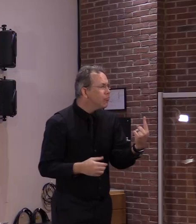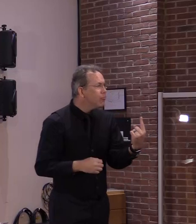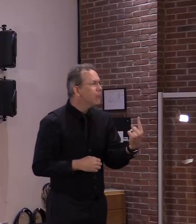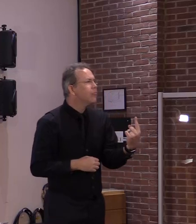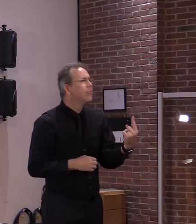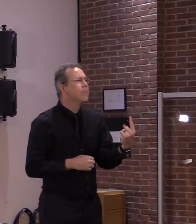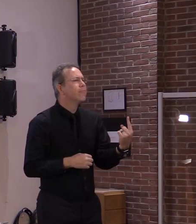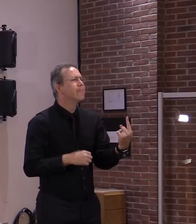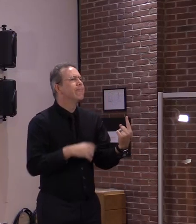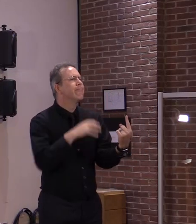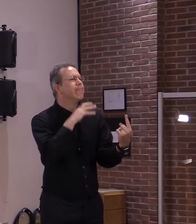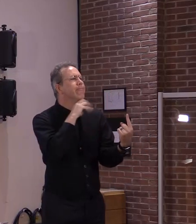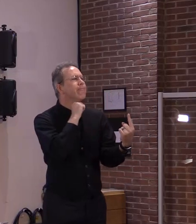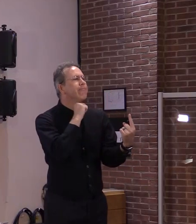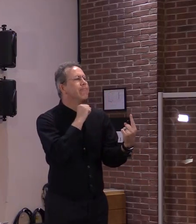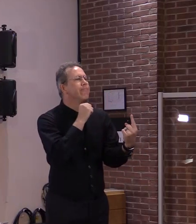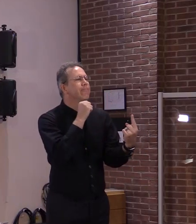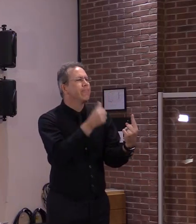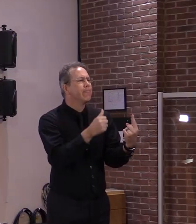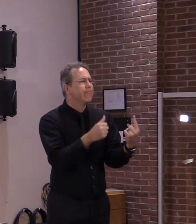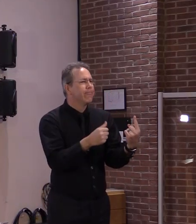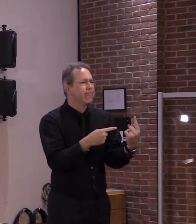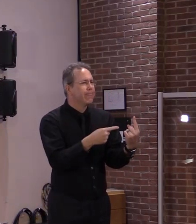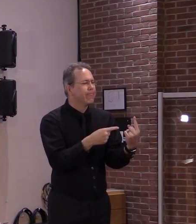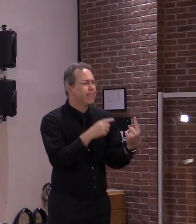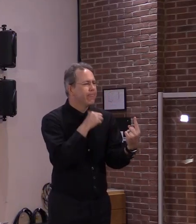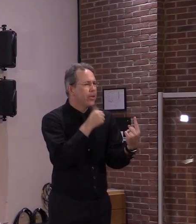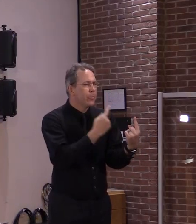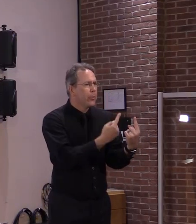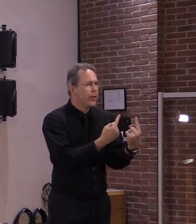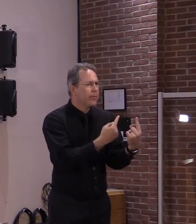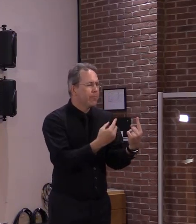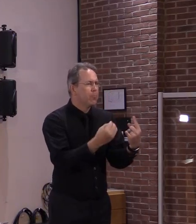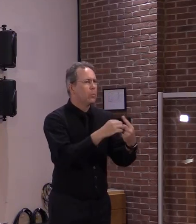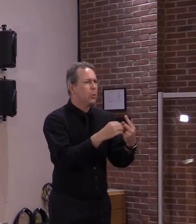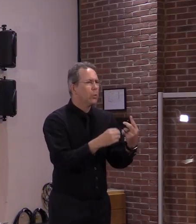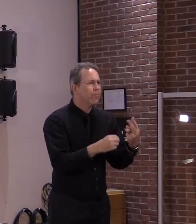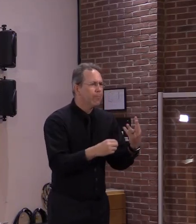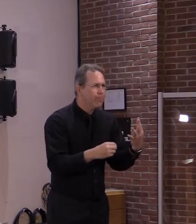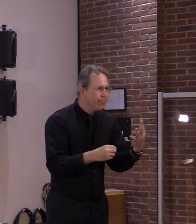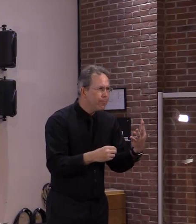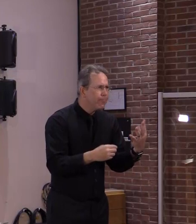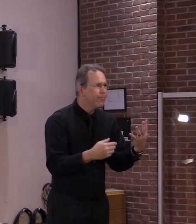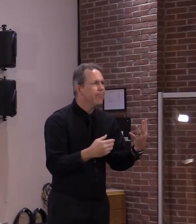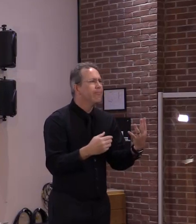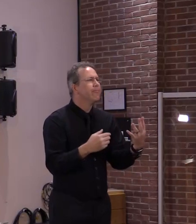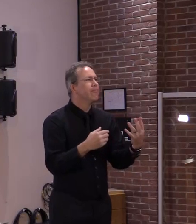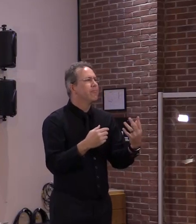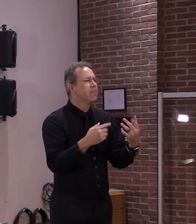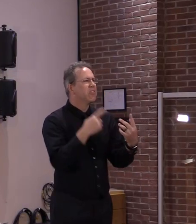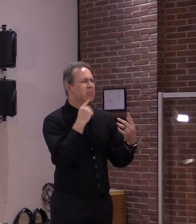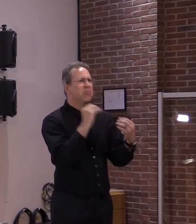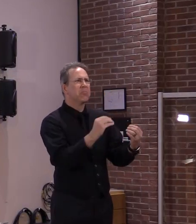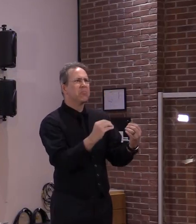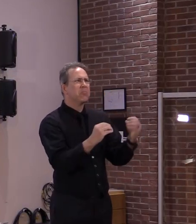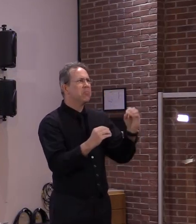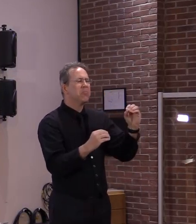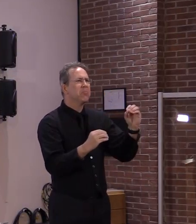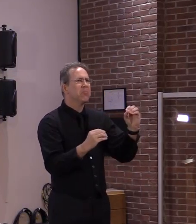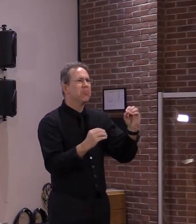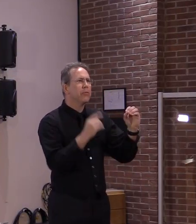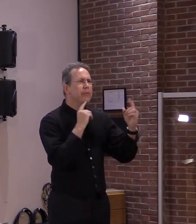didn't believe it met the criteria. So at the present time, to my knowledge, we have not identified any cases of